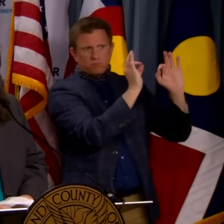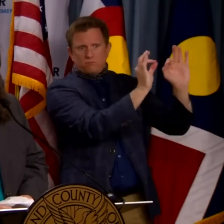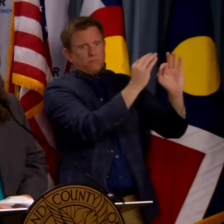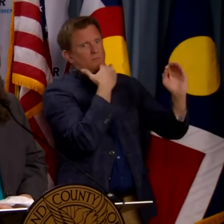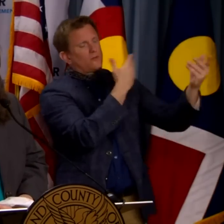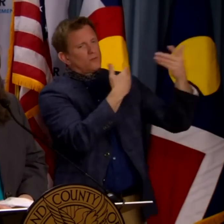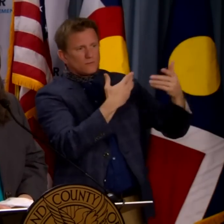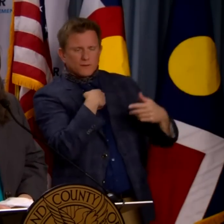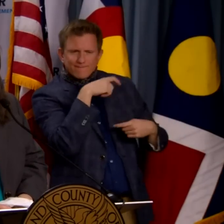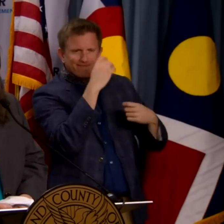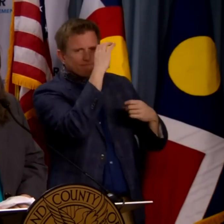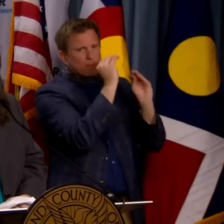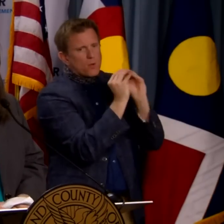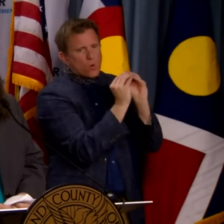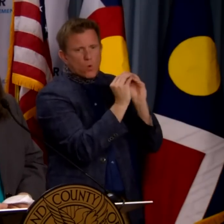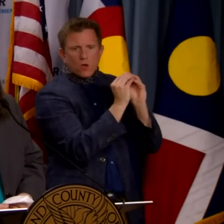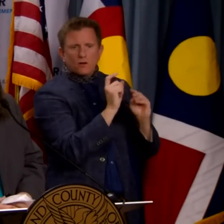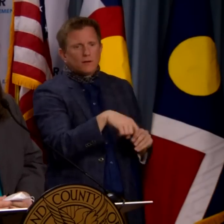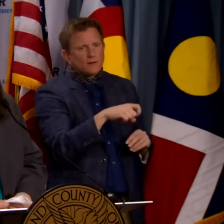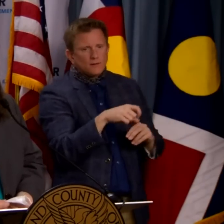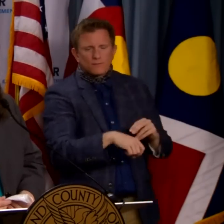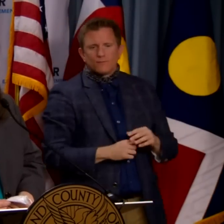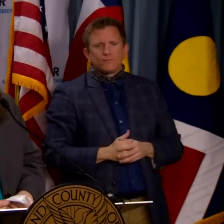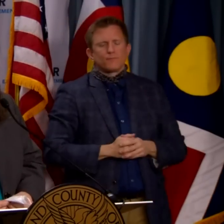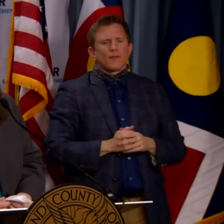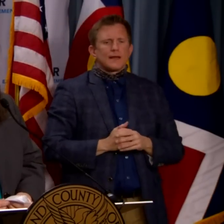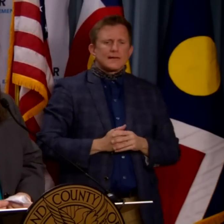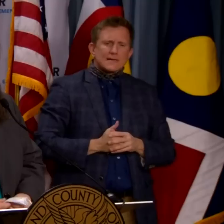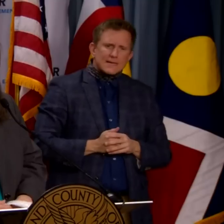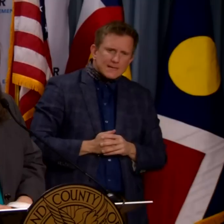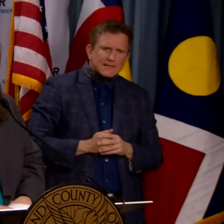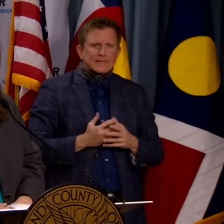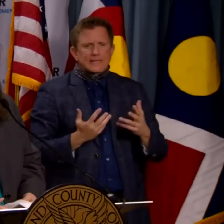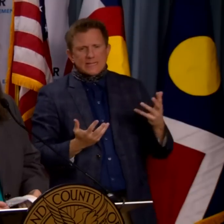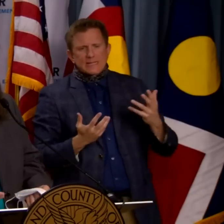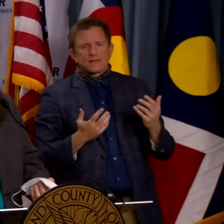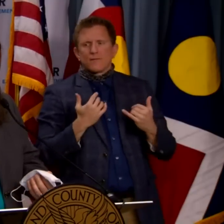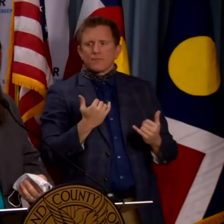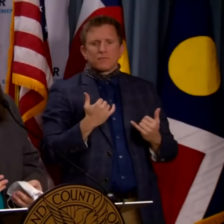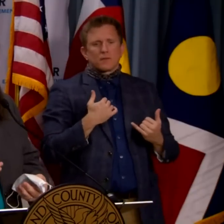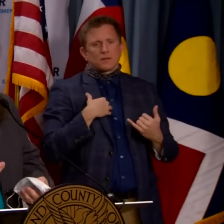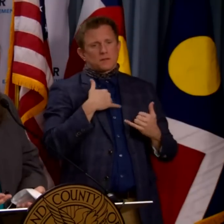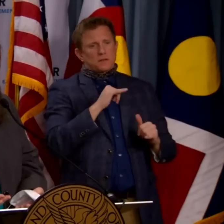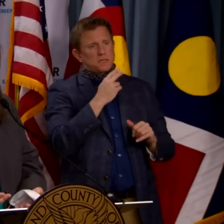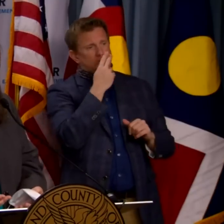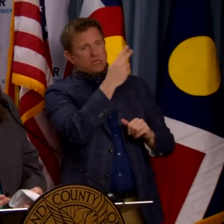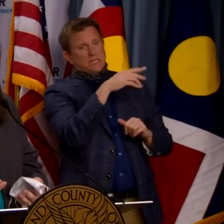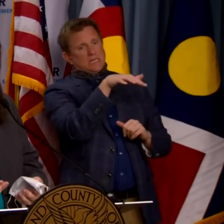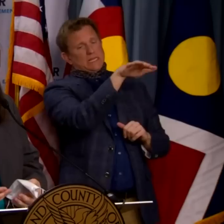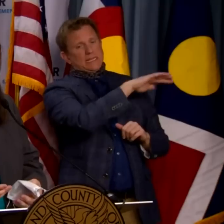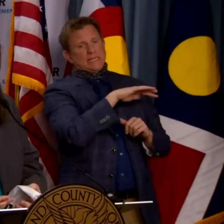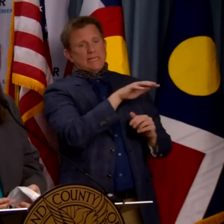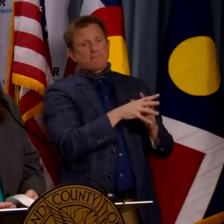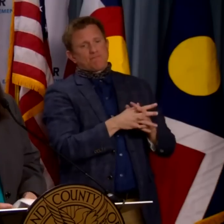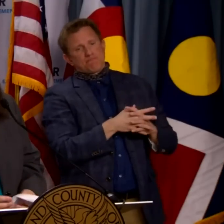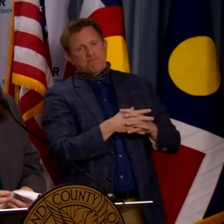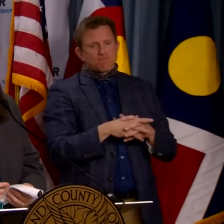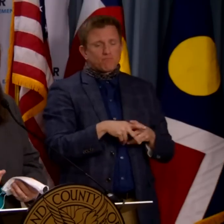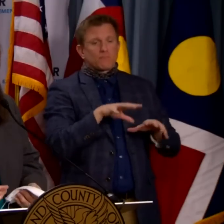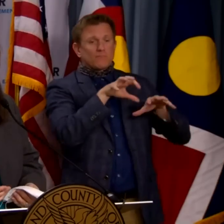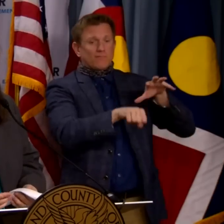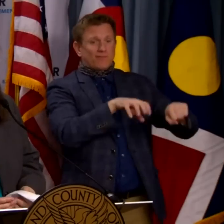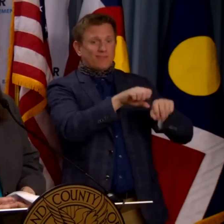about the challenges to getting the protective action rooms that we need. And so we continue to work with hotels. I'm very grateful